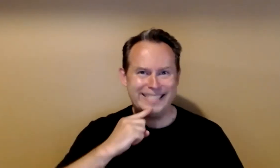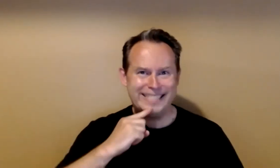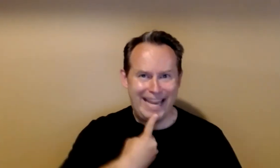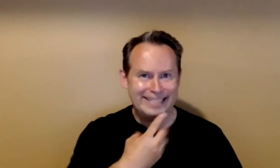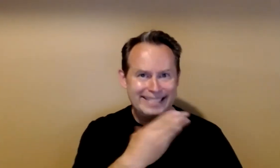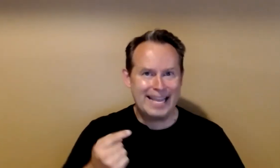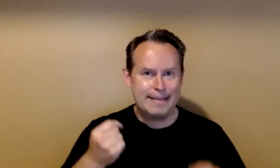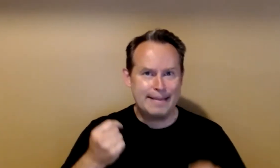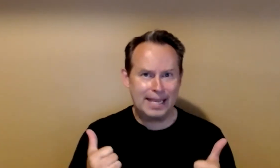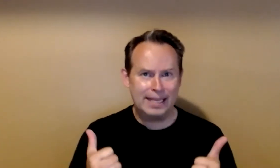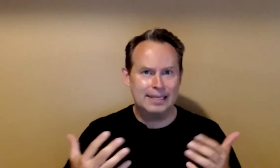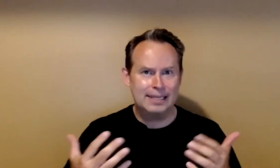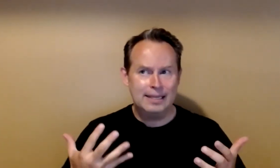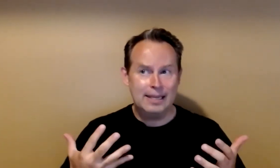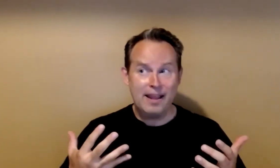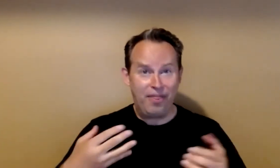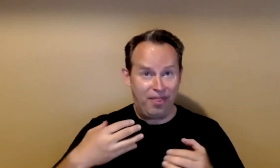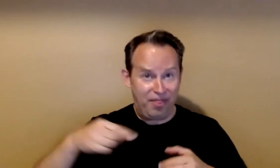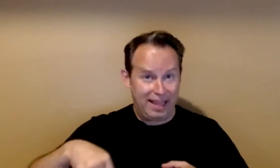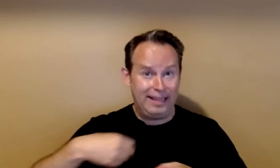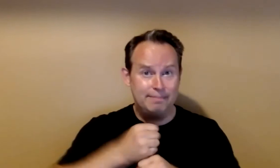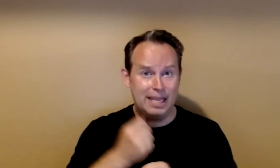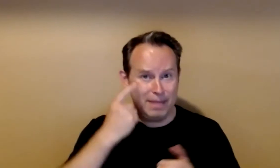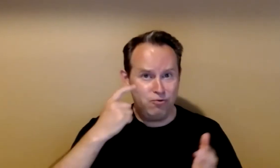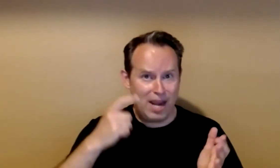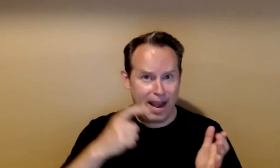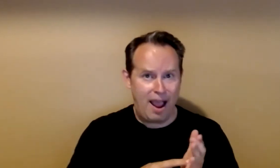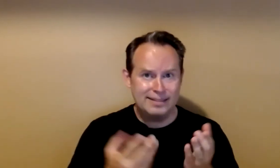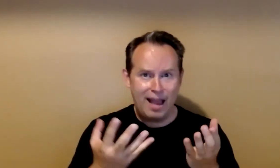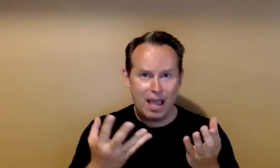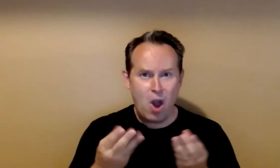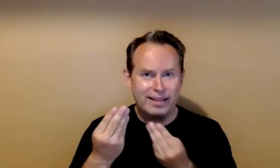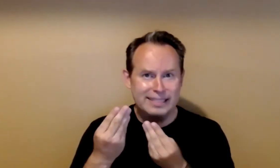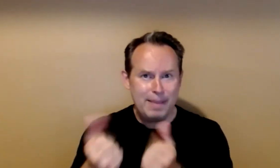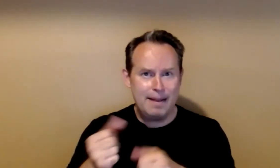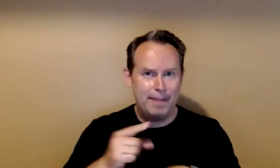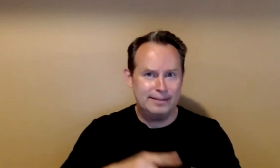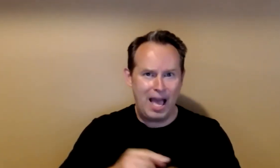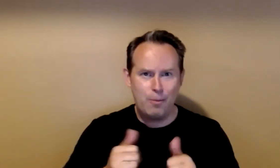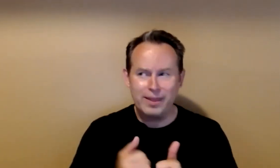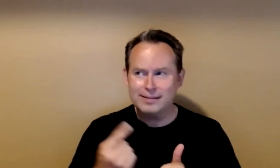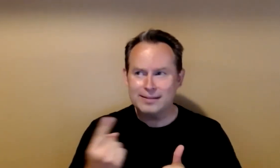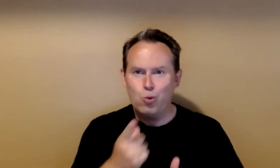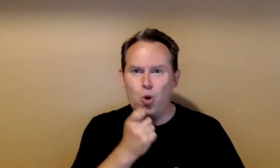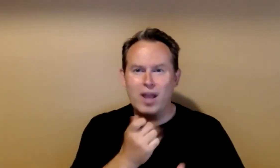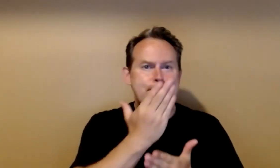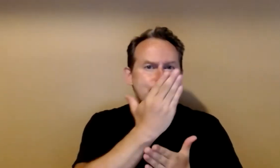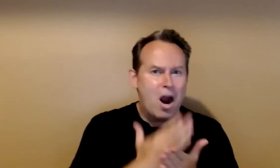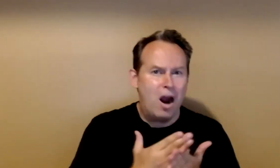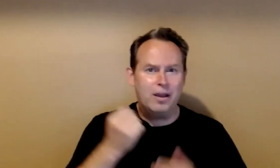Mari was intense and immediate. This made me realize that I wanted to spend my time with someone who